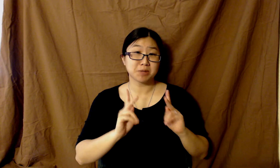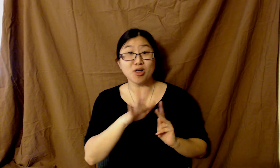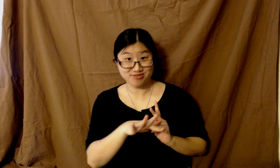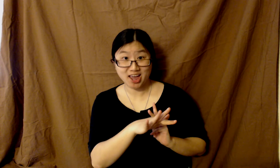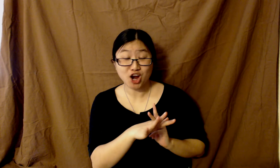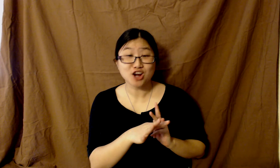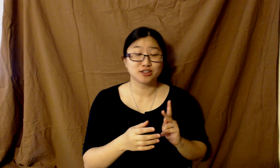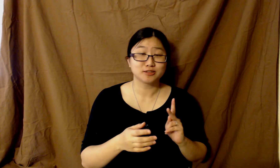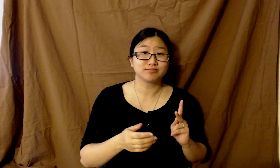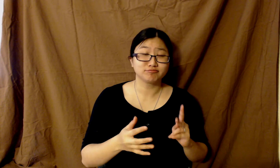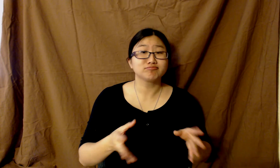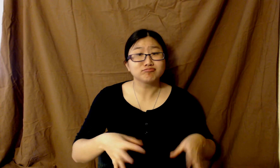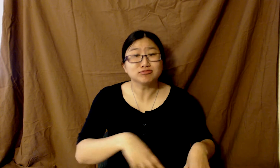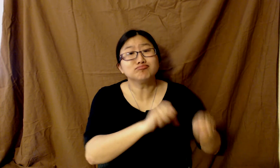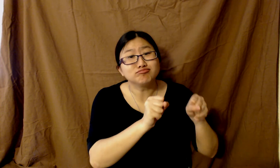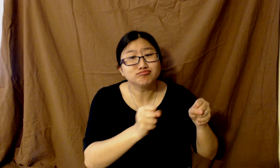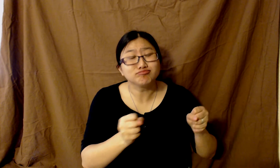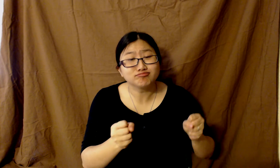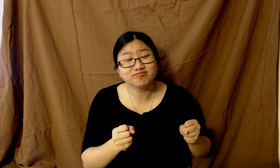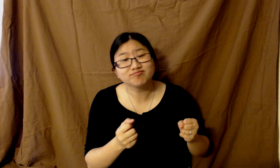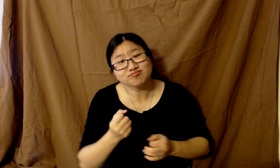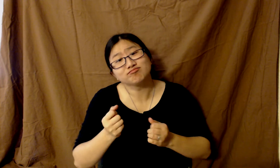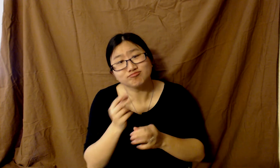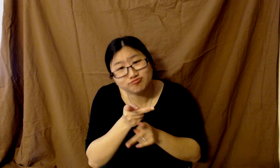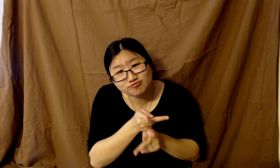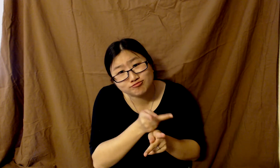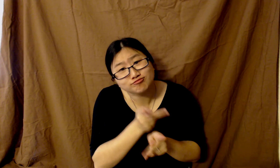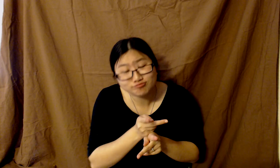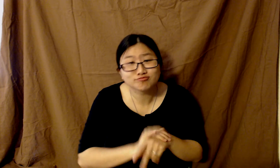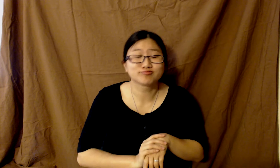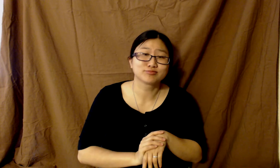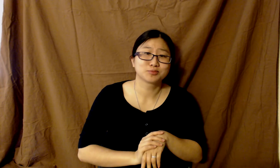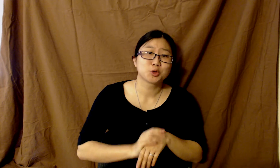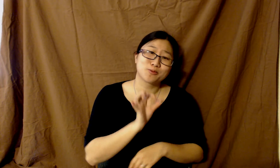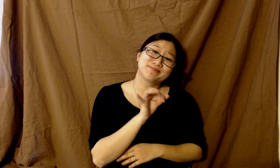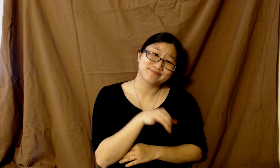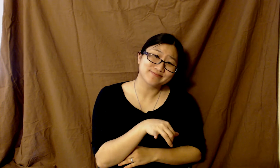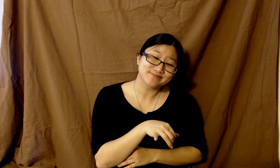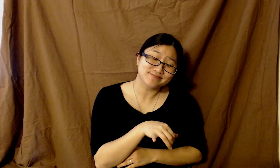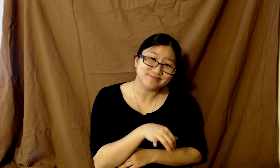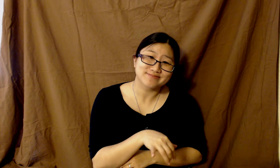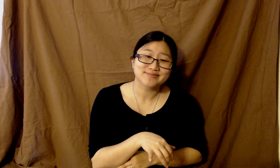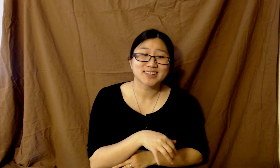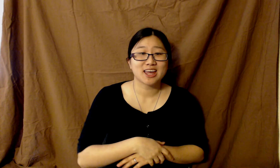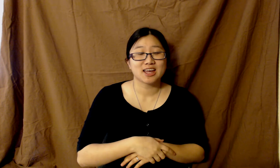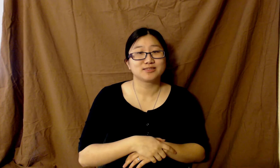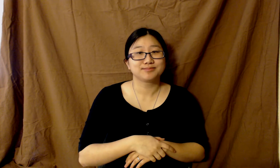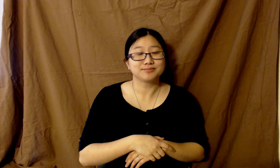arm he wouldn't be able to defend himself or even play, and so they gave him a rabbit. And Lua was immediately a different monkey.